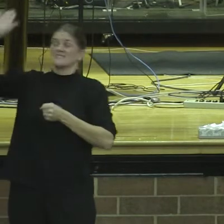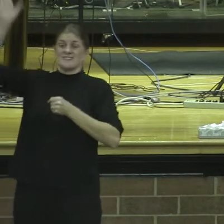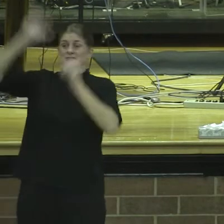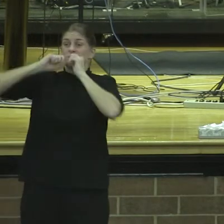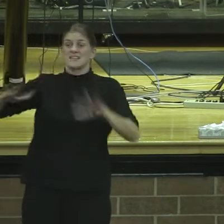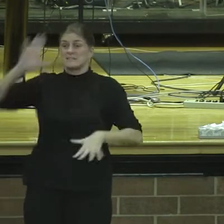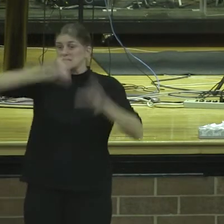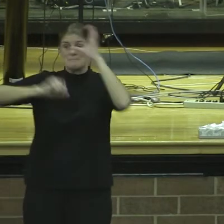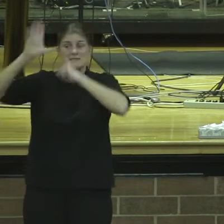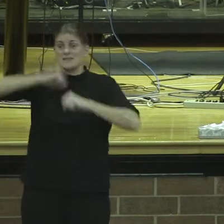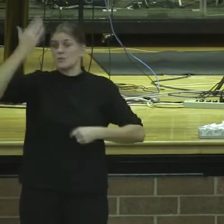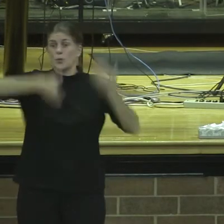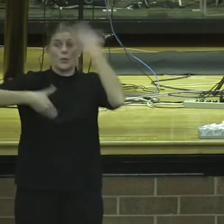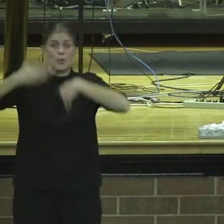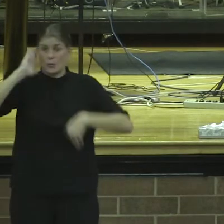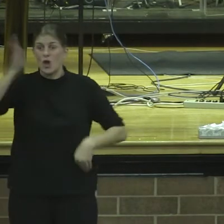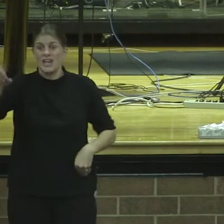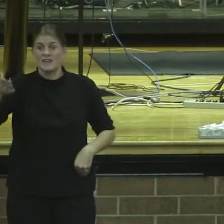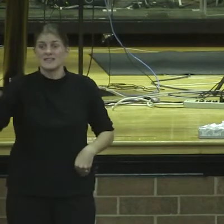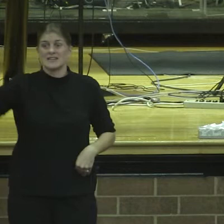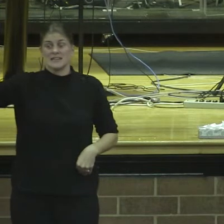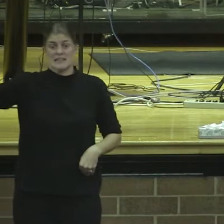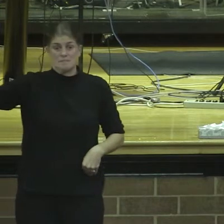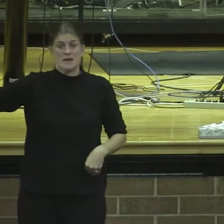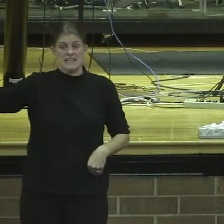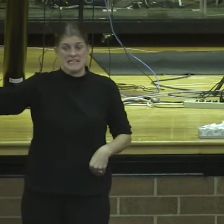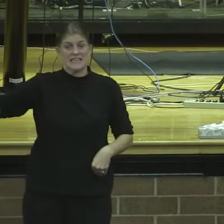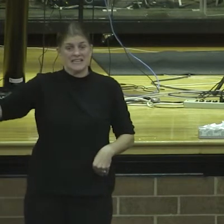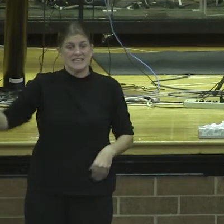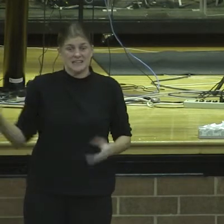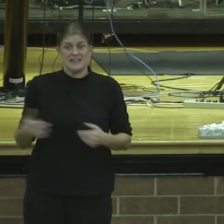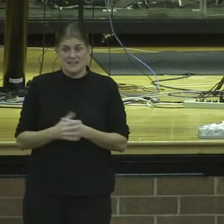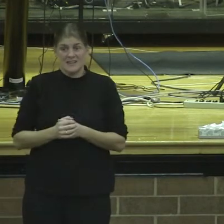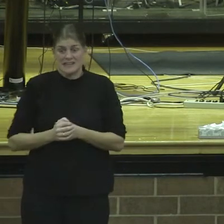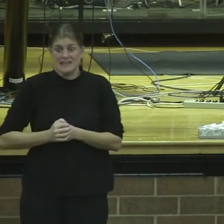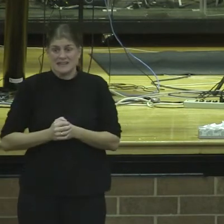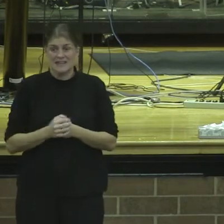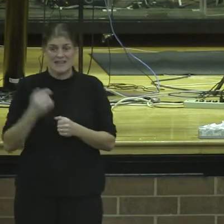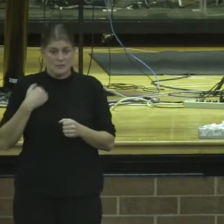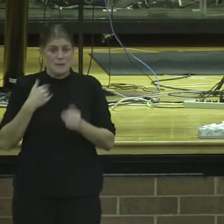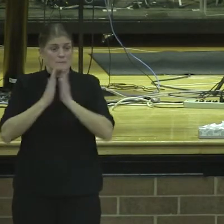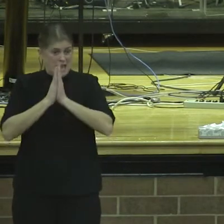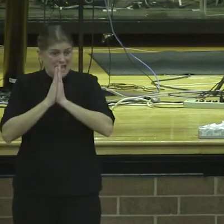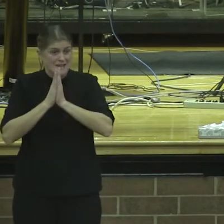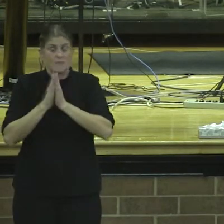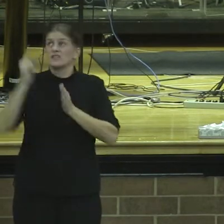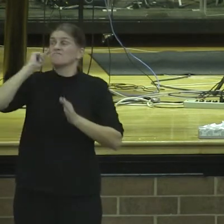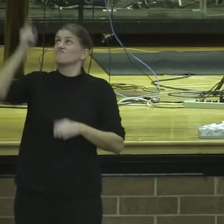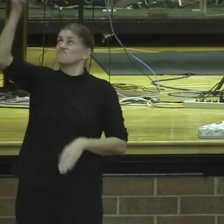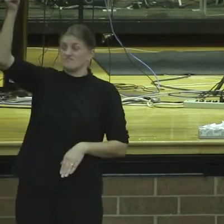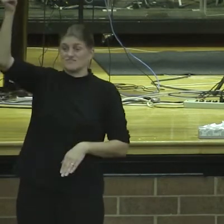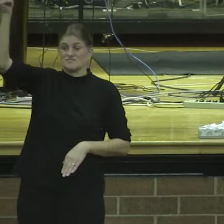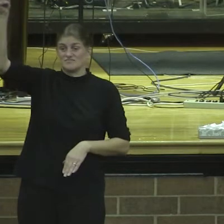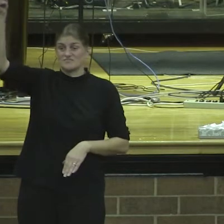me. If I had just listened to her saying we need to step back, if I stepped back, I would have lost everything. But we prayed and we listened to God.